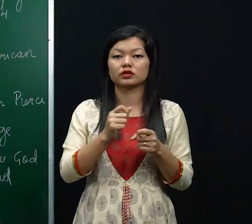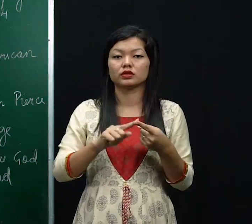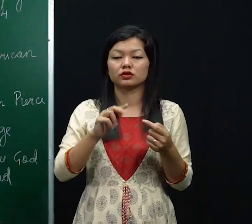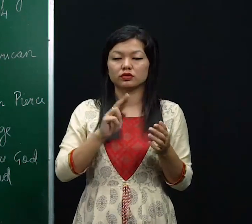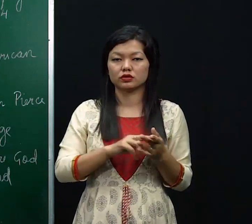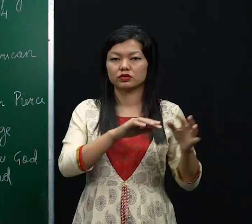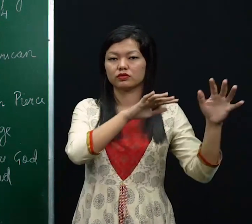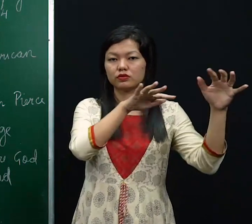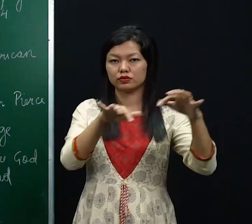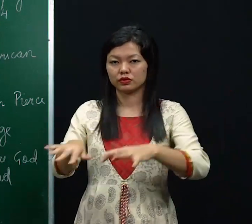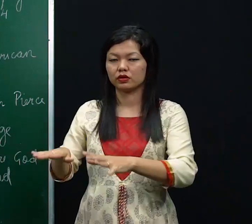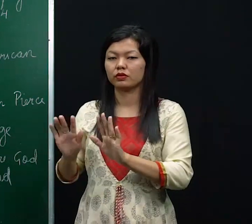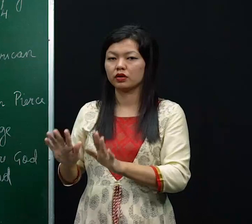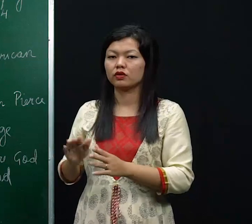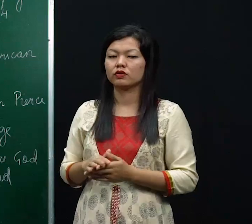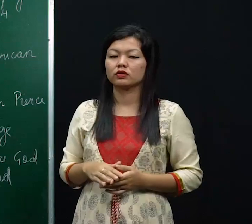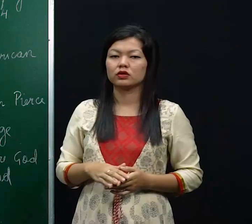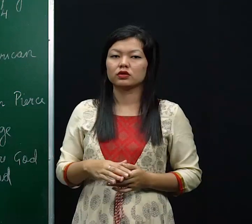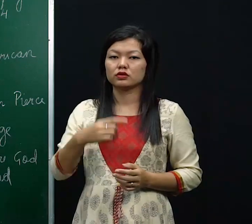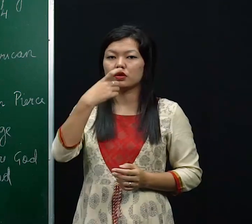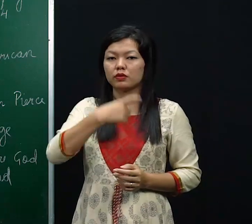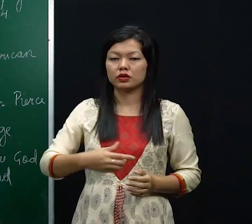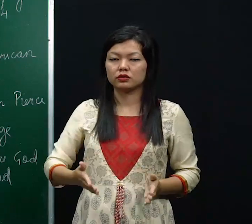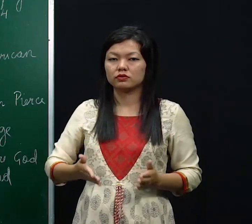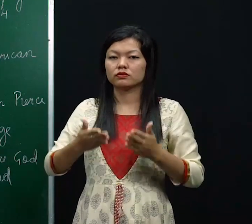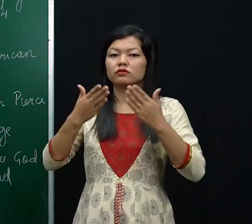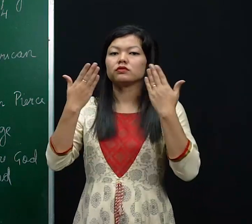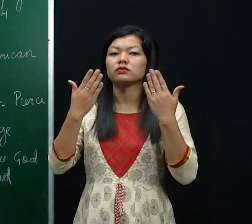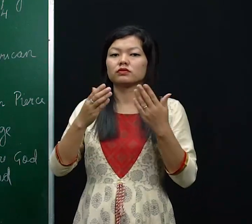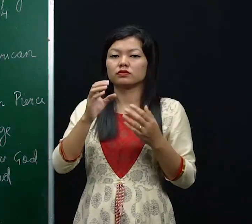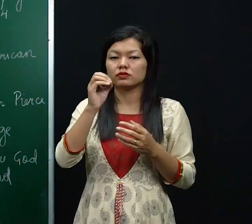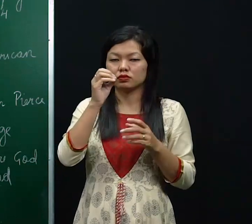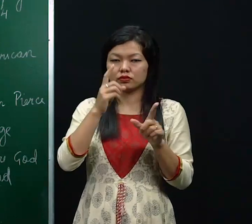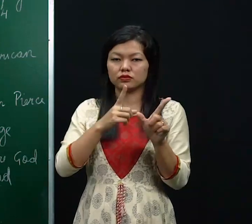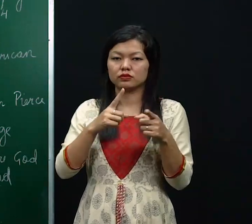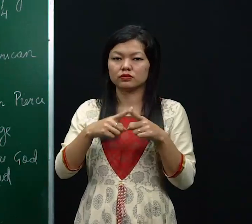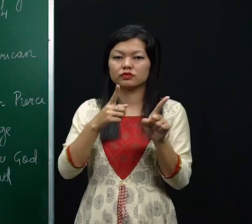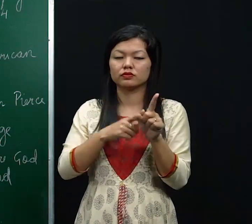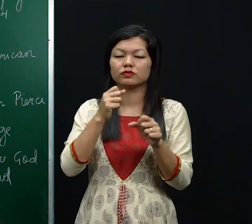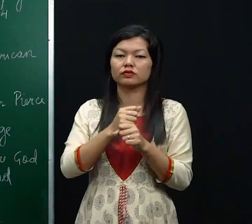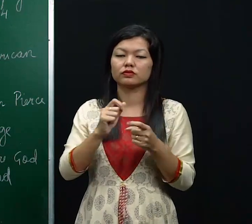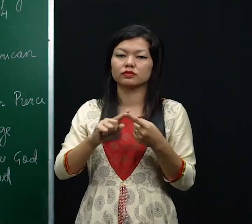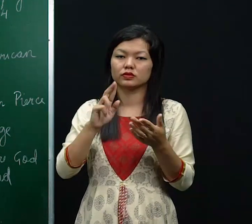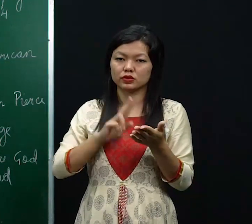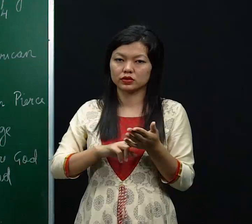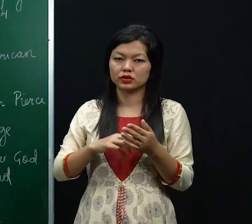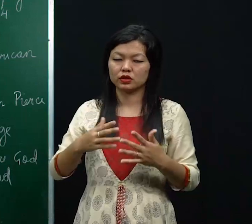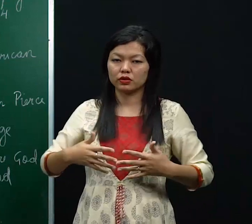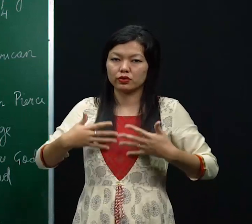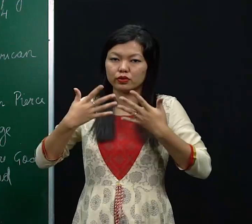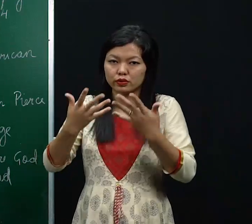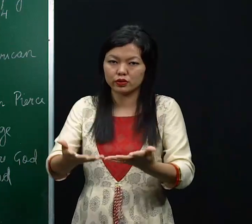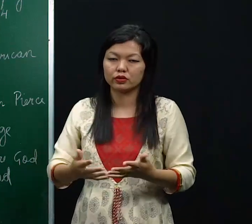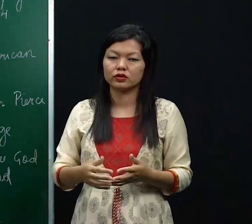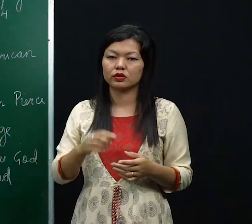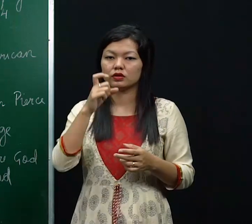very clearly to the whites, to the president, who considered that their people are better than the rest of the world, and so they